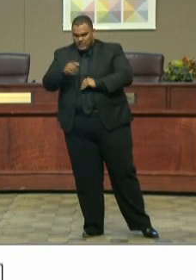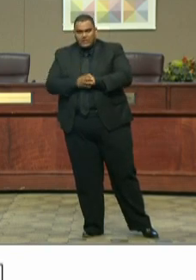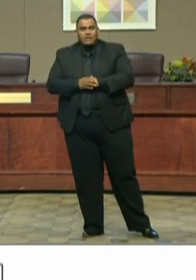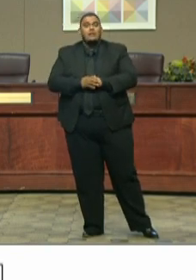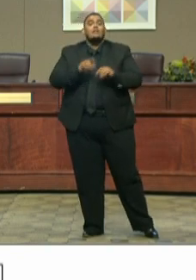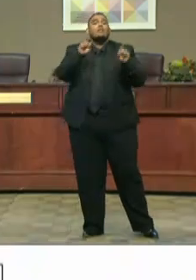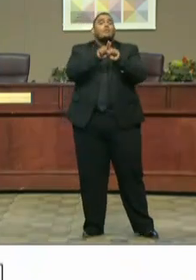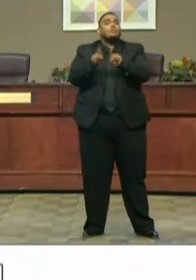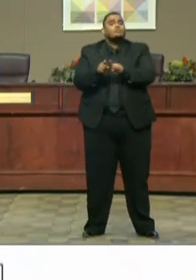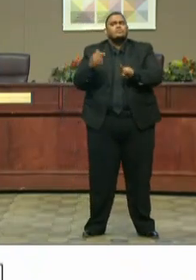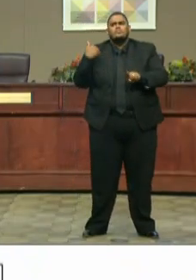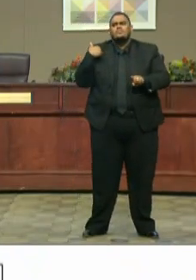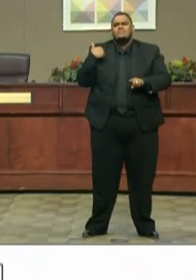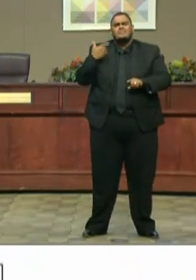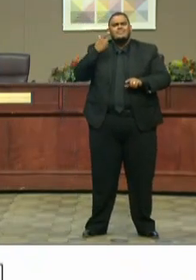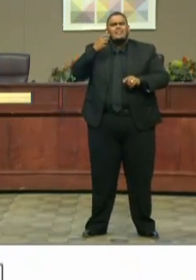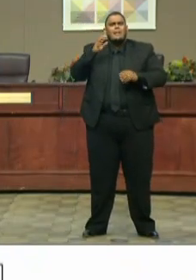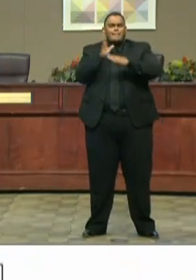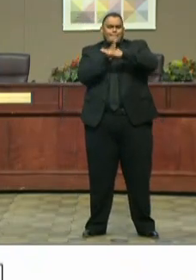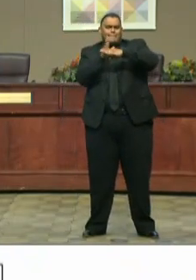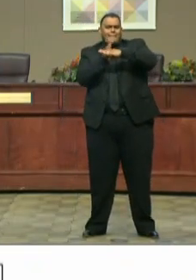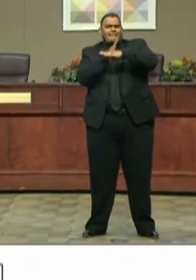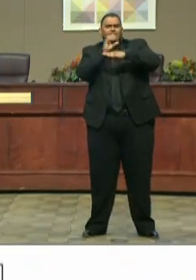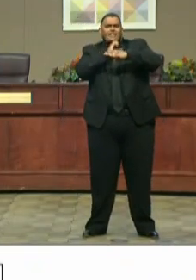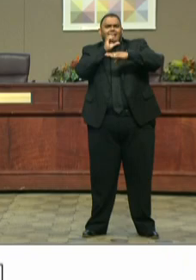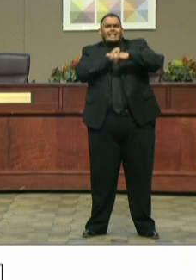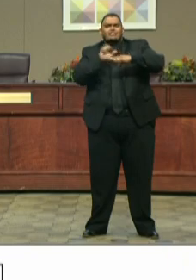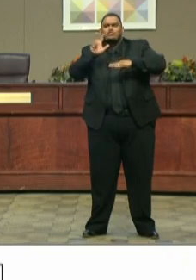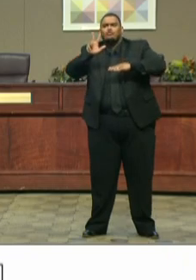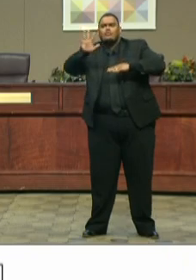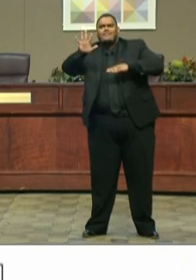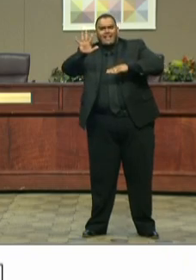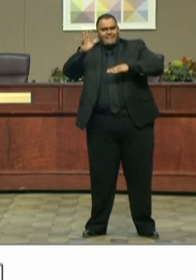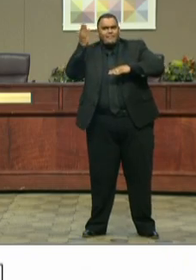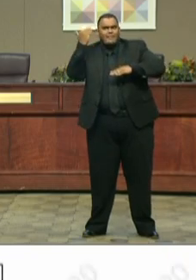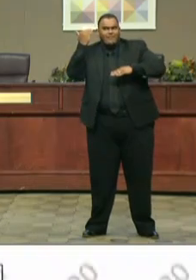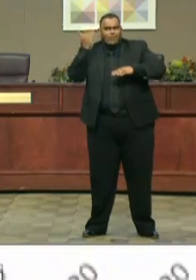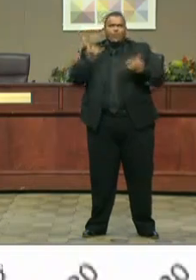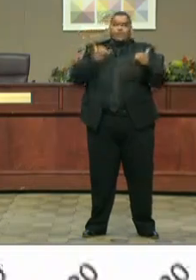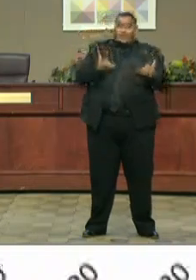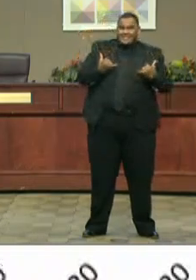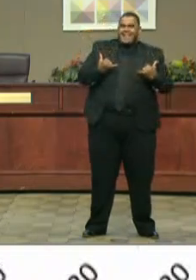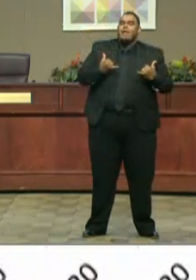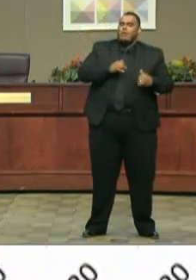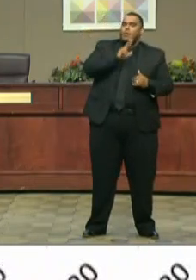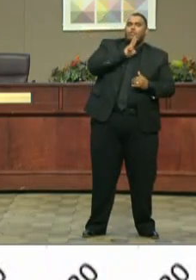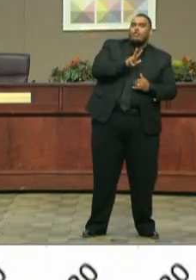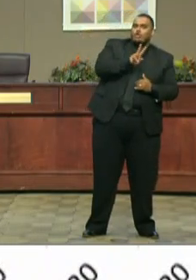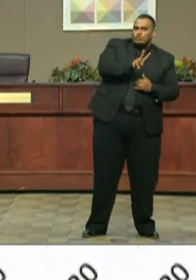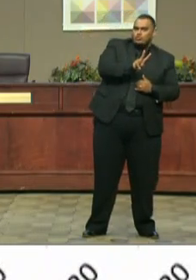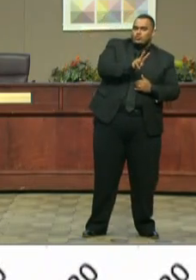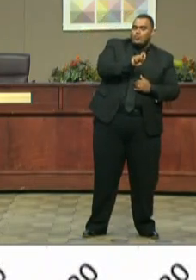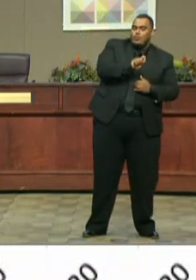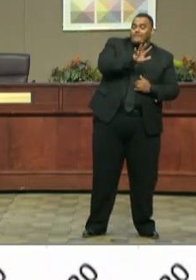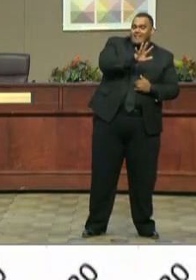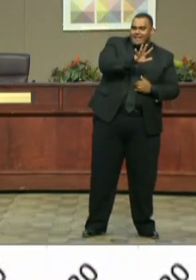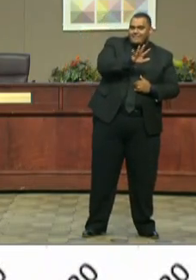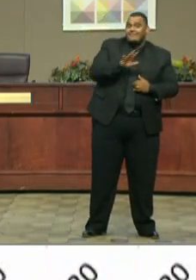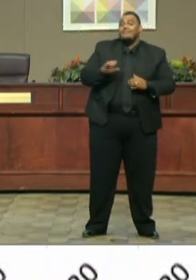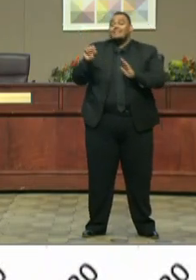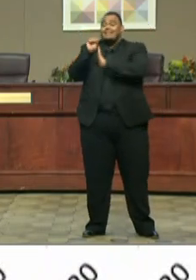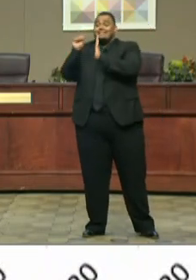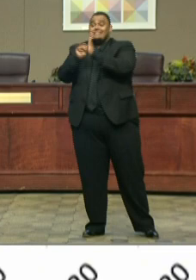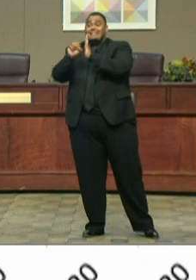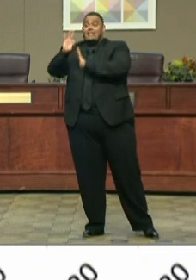was 35 years old. Right now it's 32.5, while the state is 41, and this